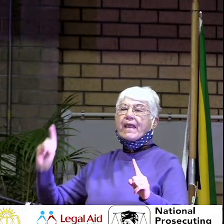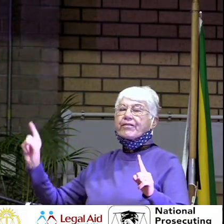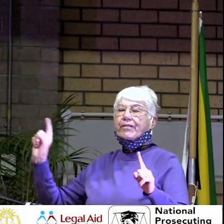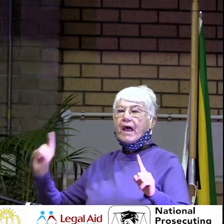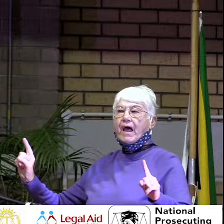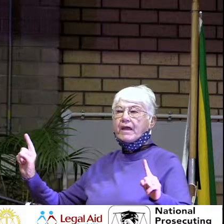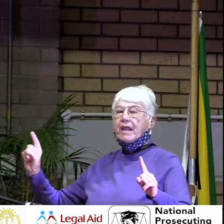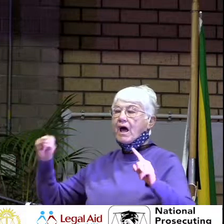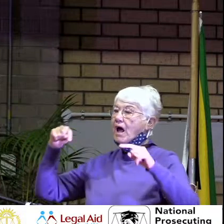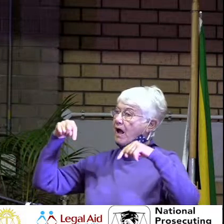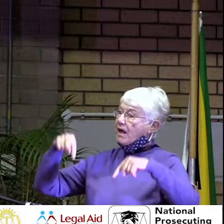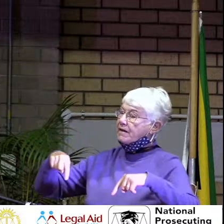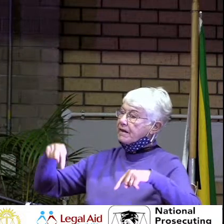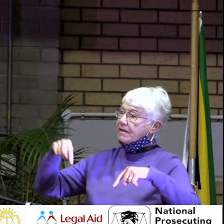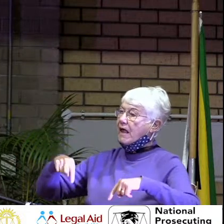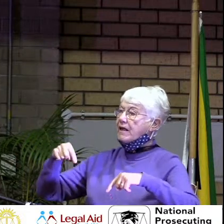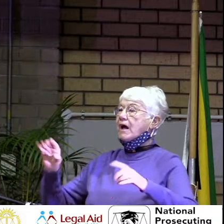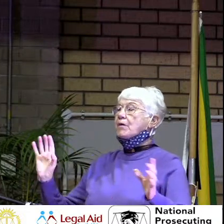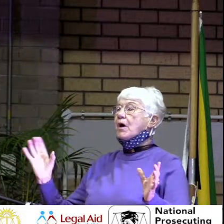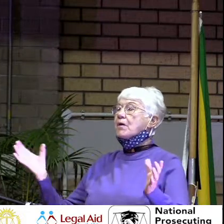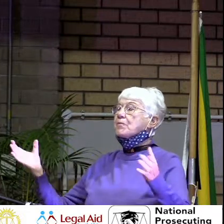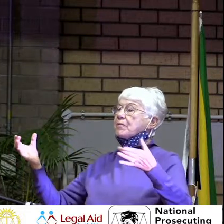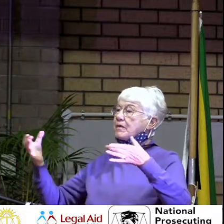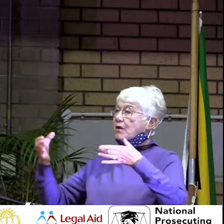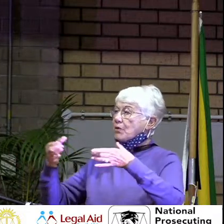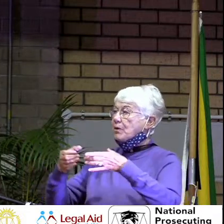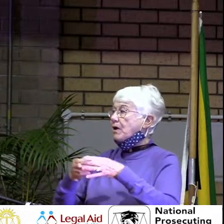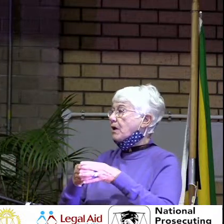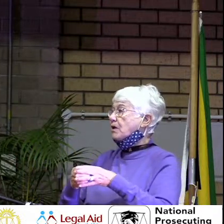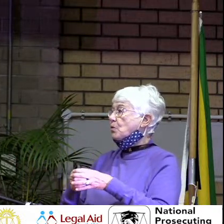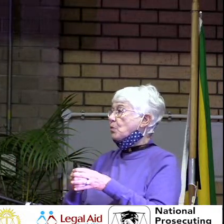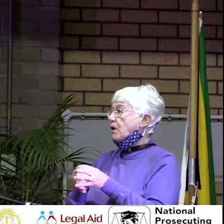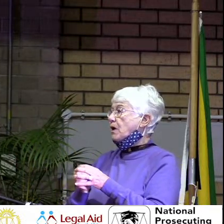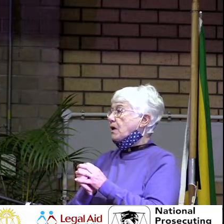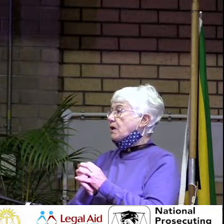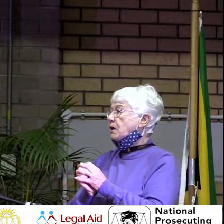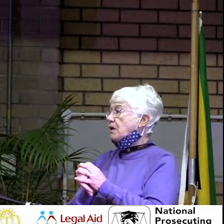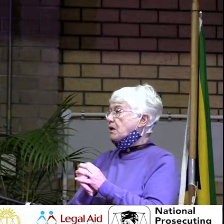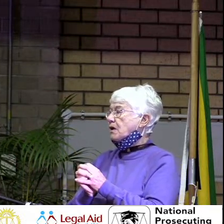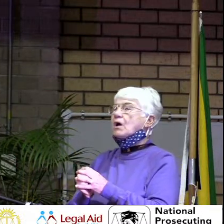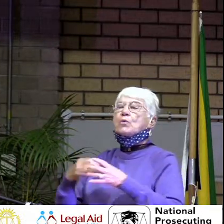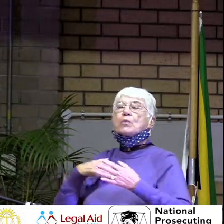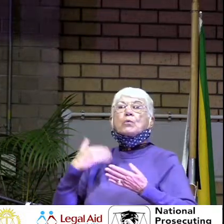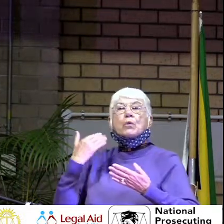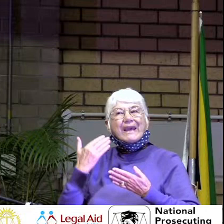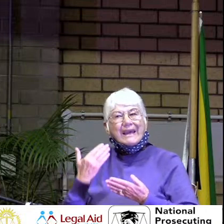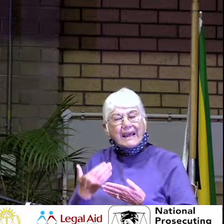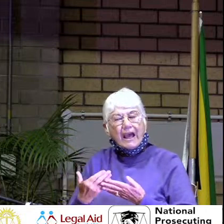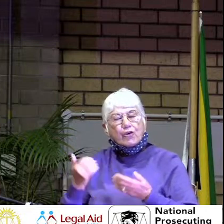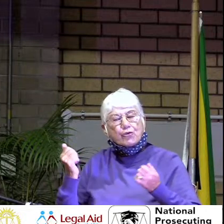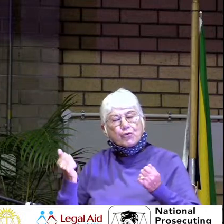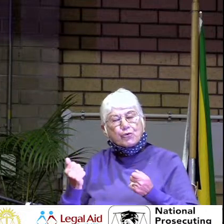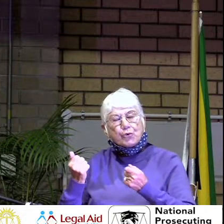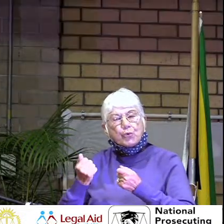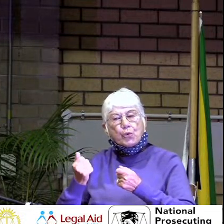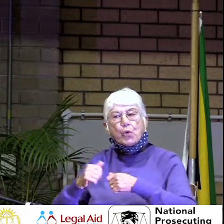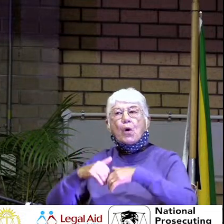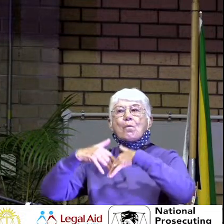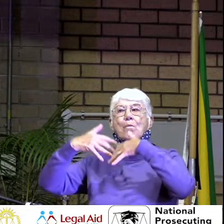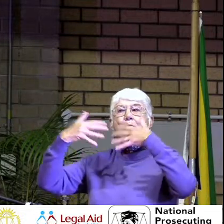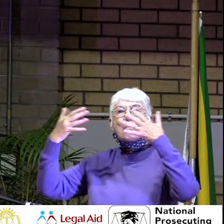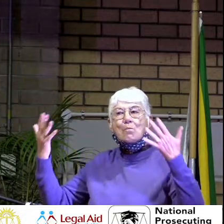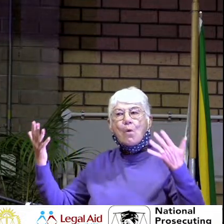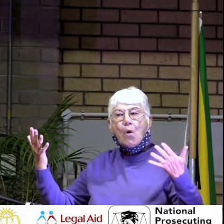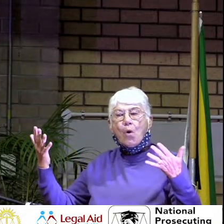together, sisonke, sibumbene, sibambene, we can do more to end